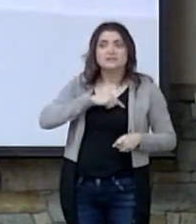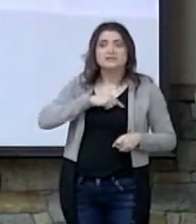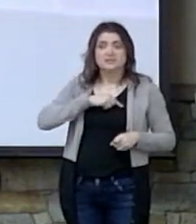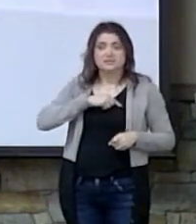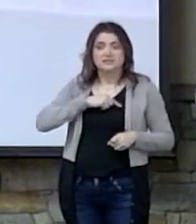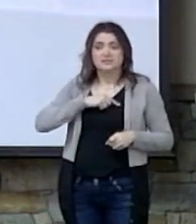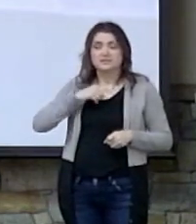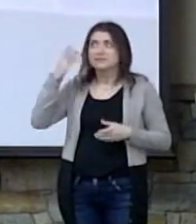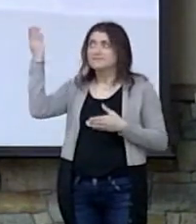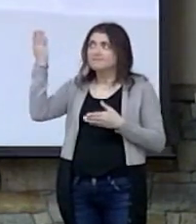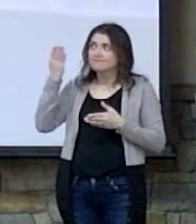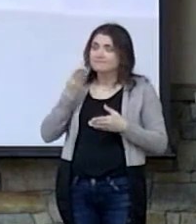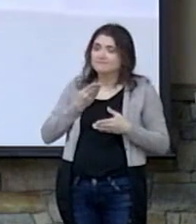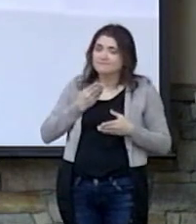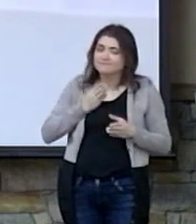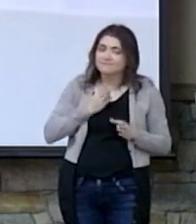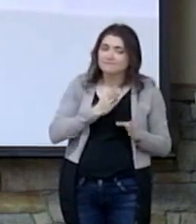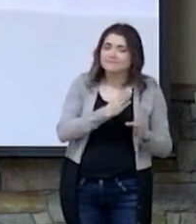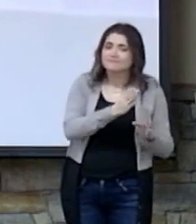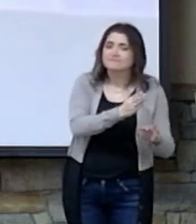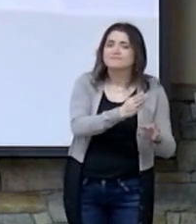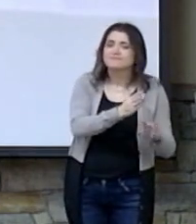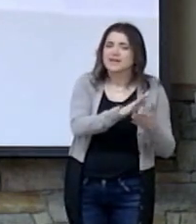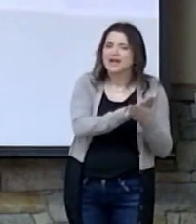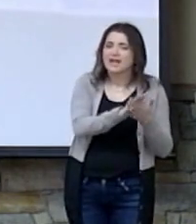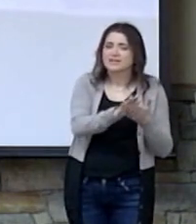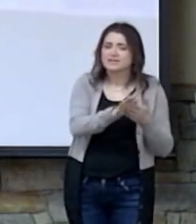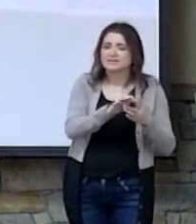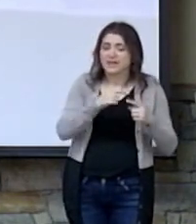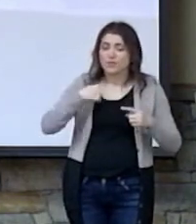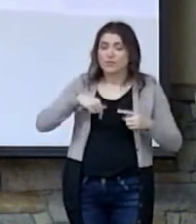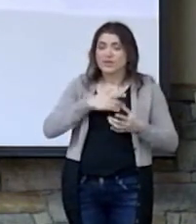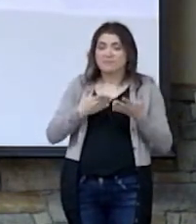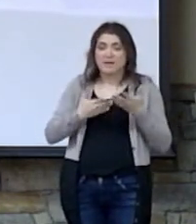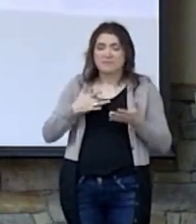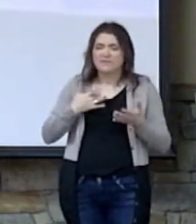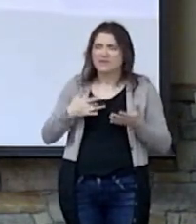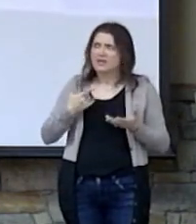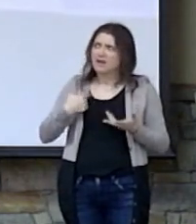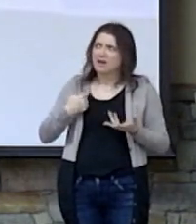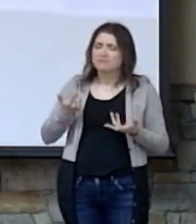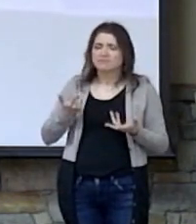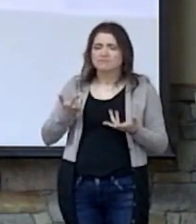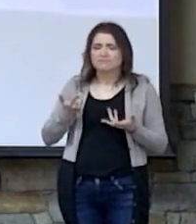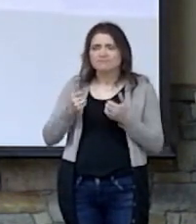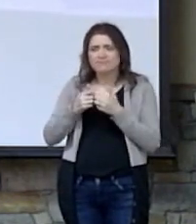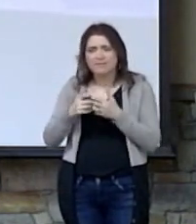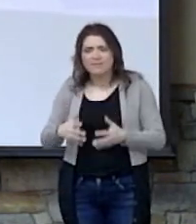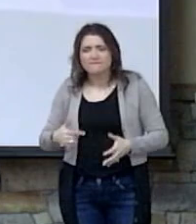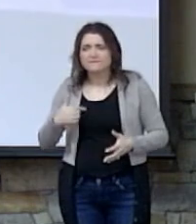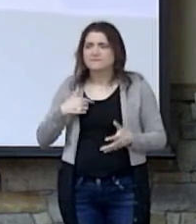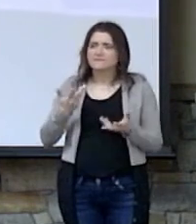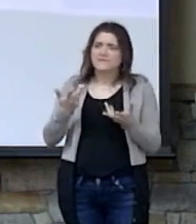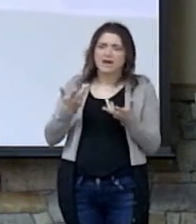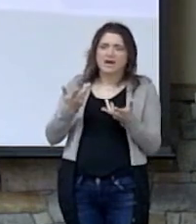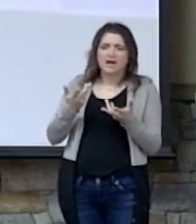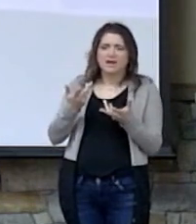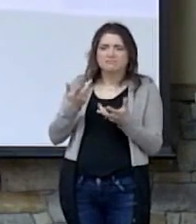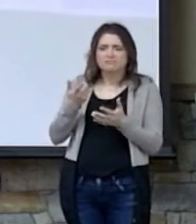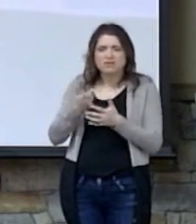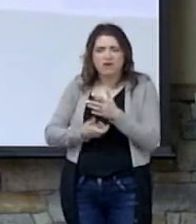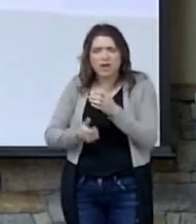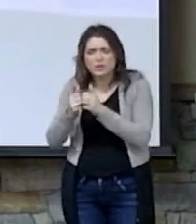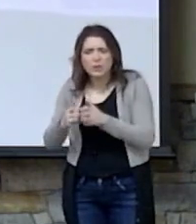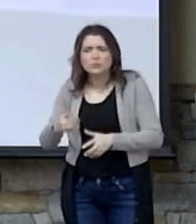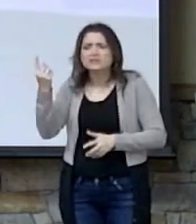cost us something in the process. But you see, God had a plan, and He has a plan now. And the question is,